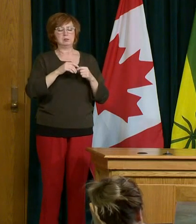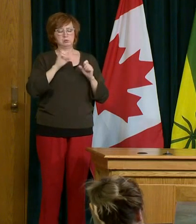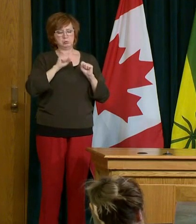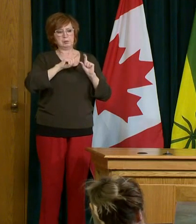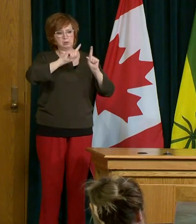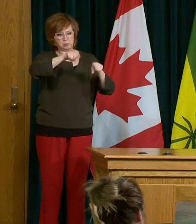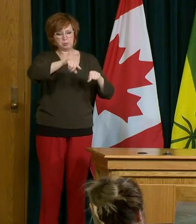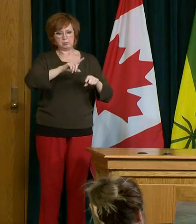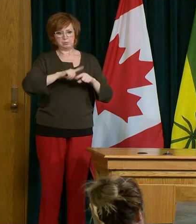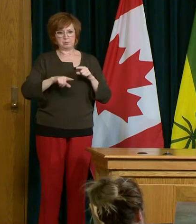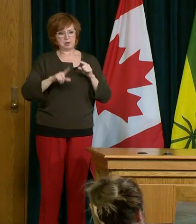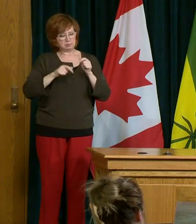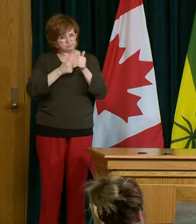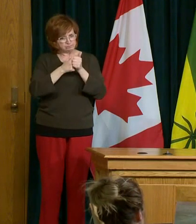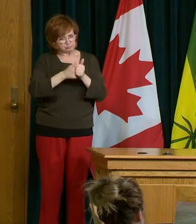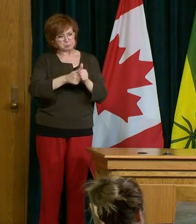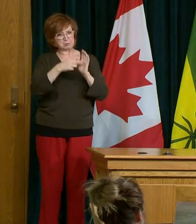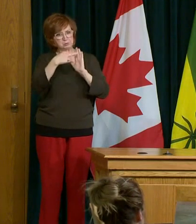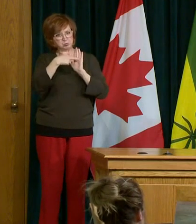but following some specific